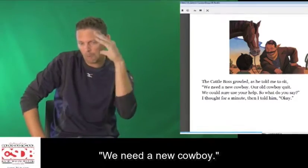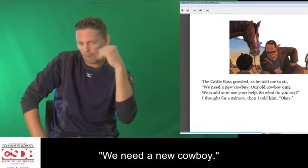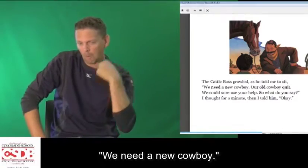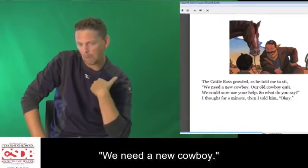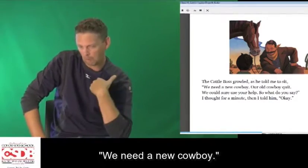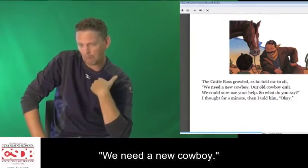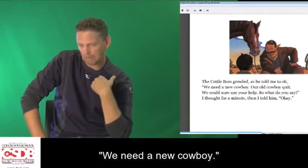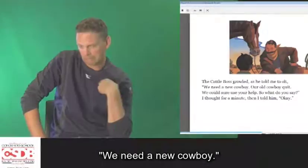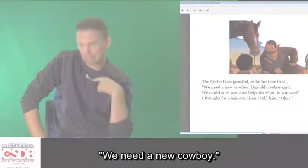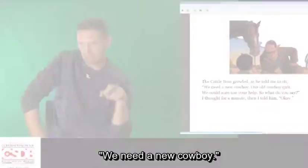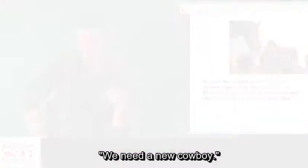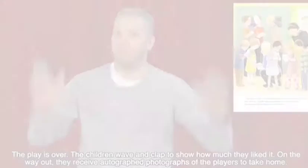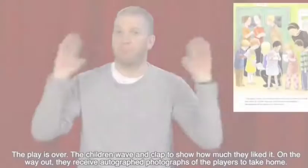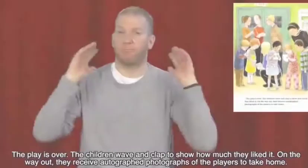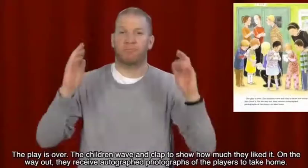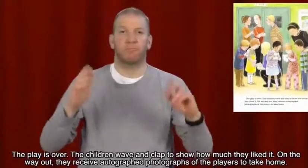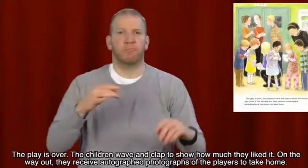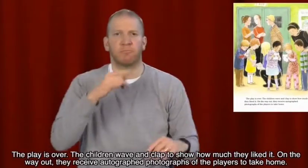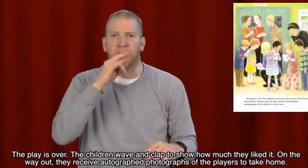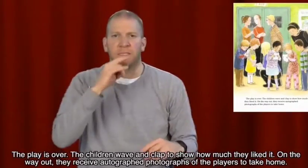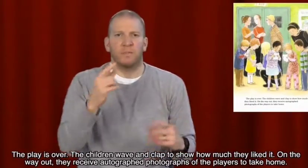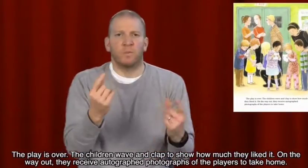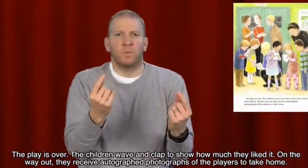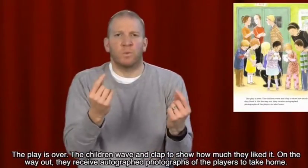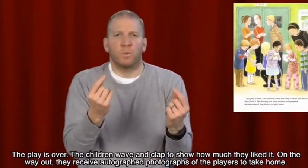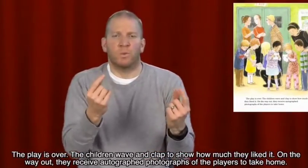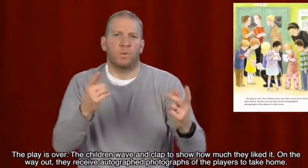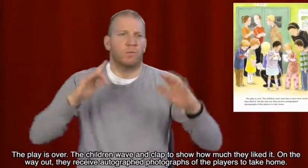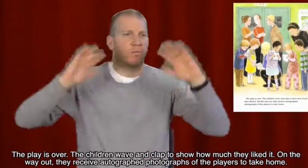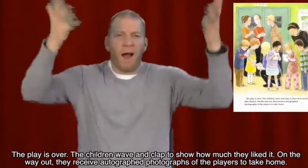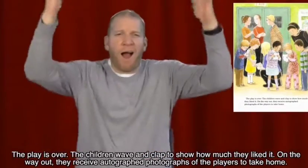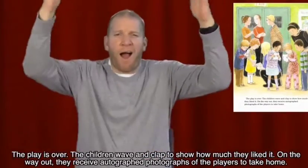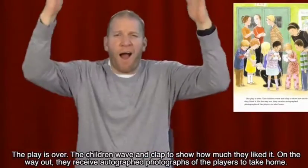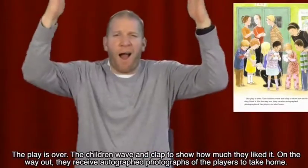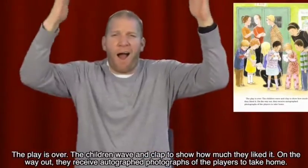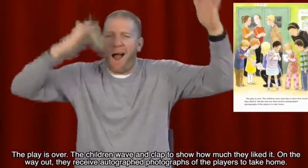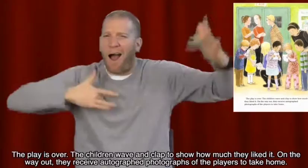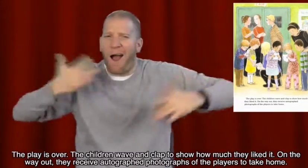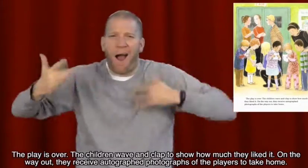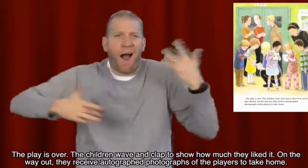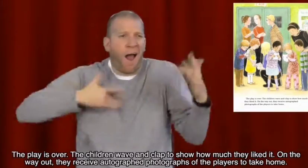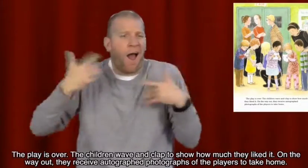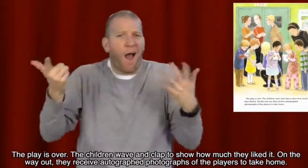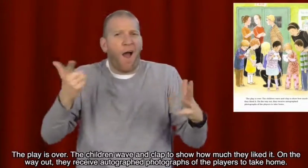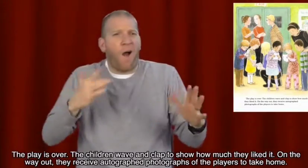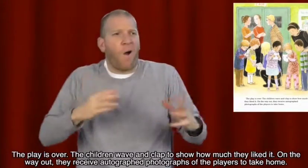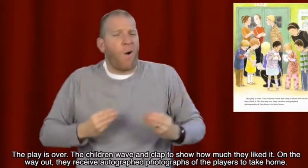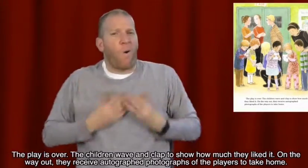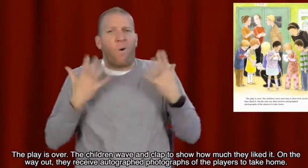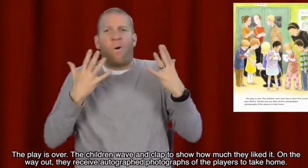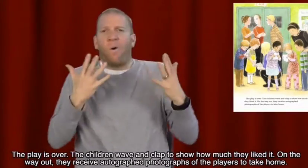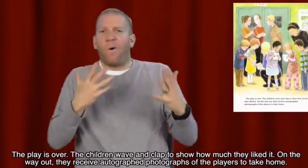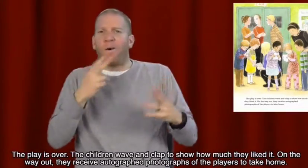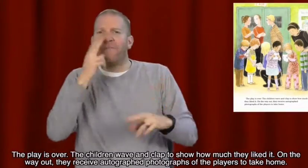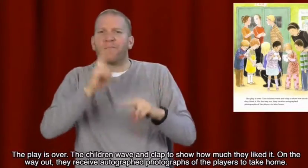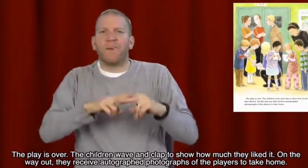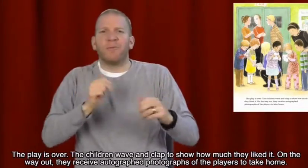We need a new cowboy. The play is over. The children wave and clap to show how much they liked it. On the way